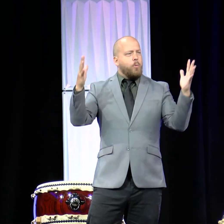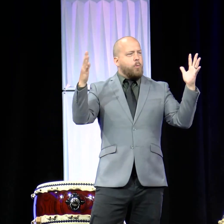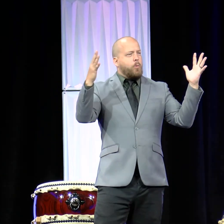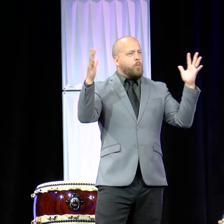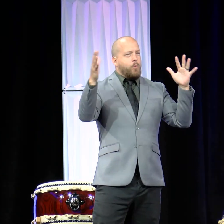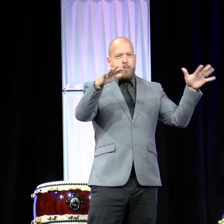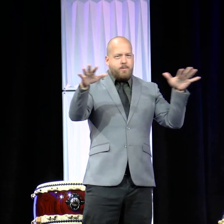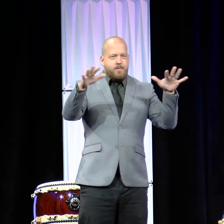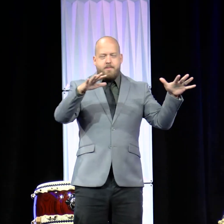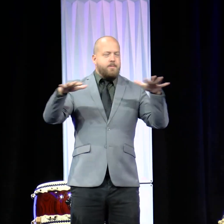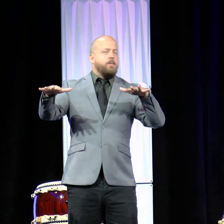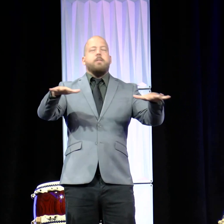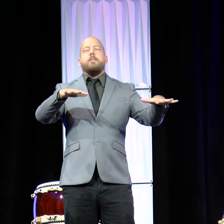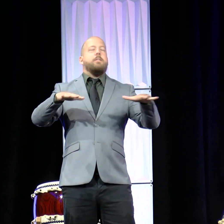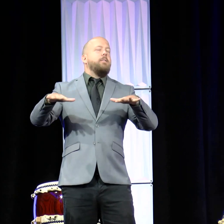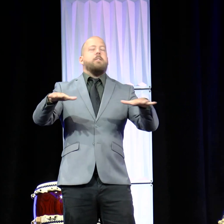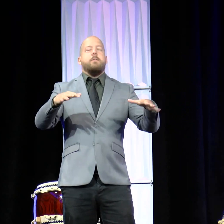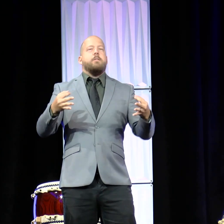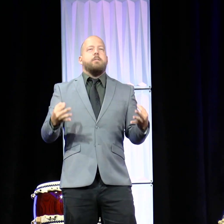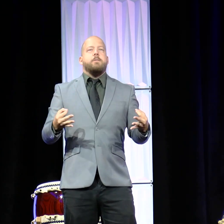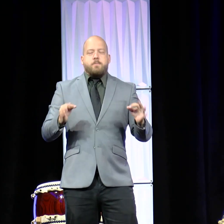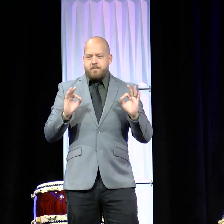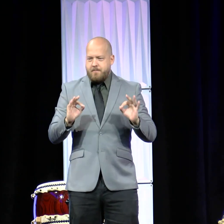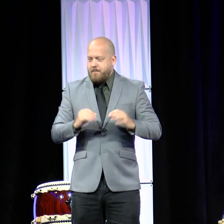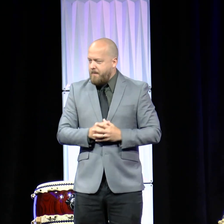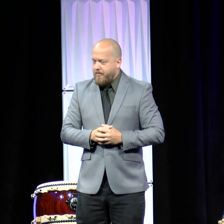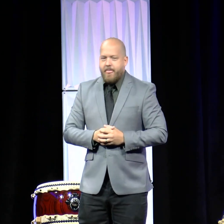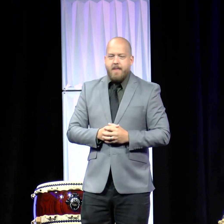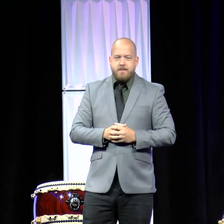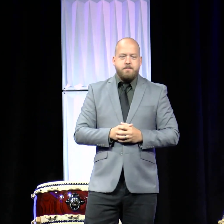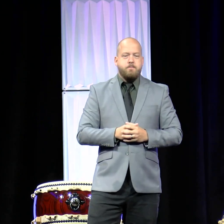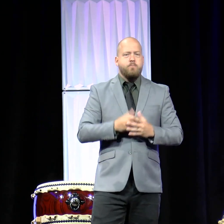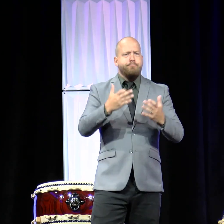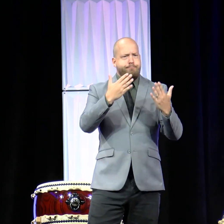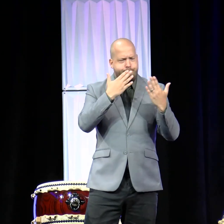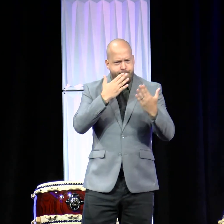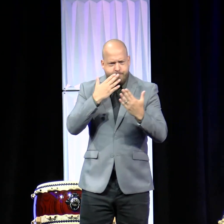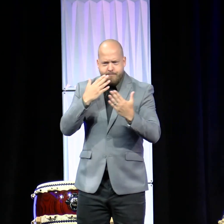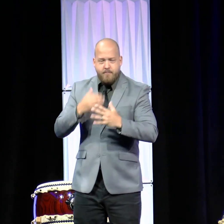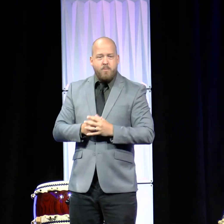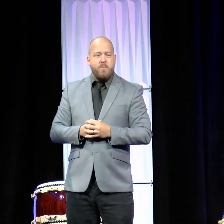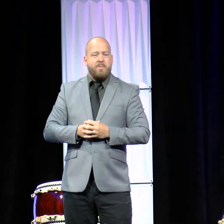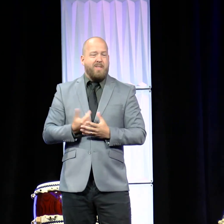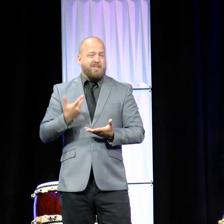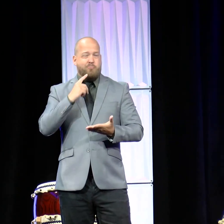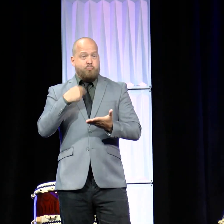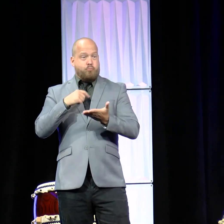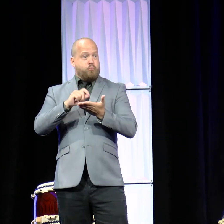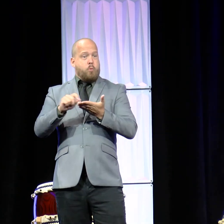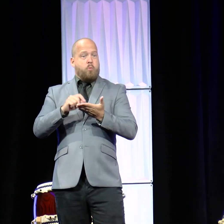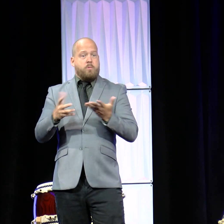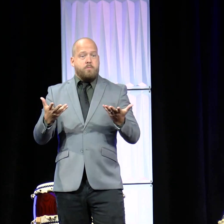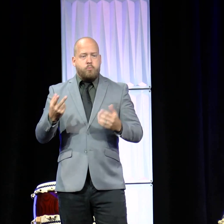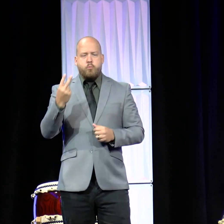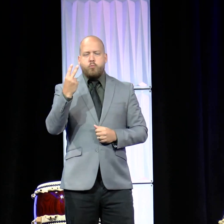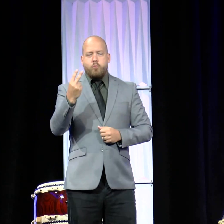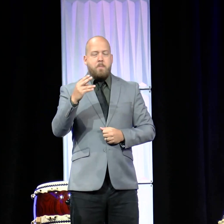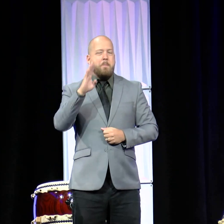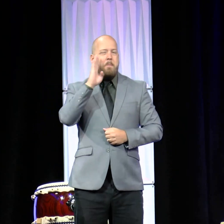Thank you. We wrote 2 brown papers that I am extremely proud of. My